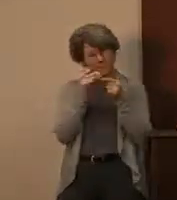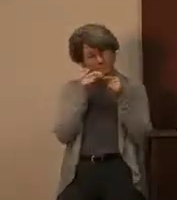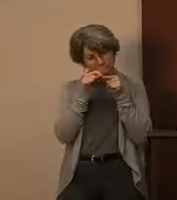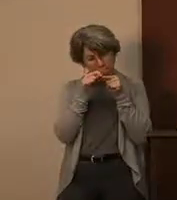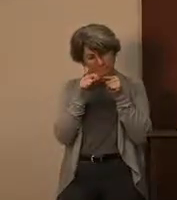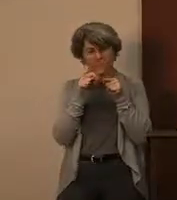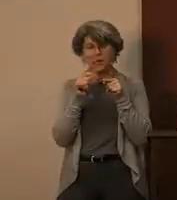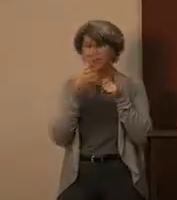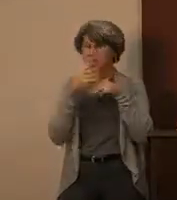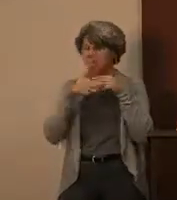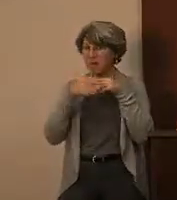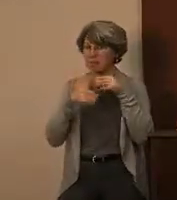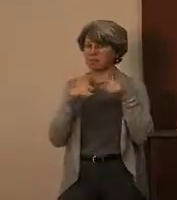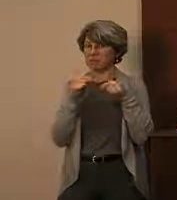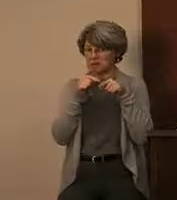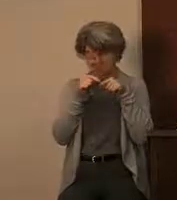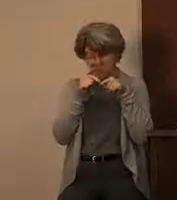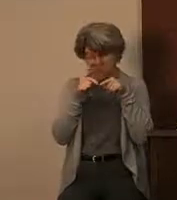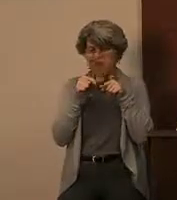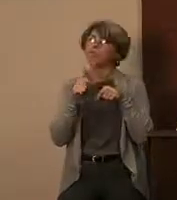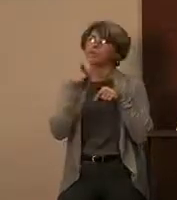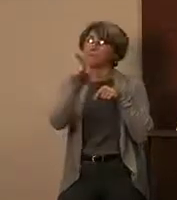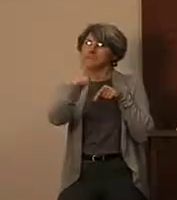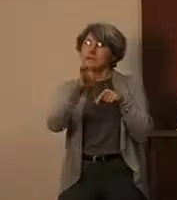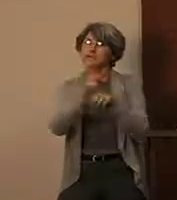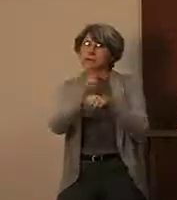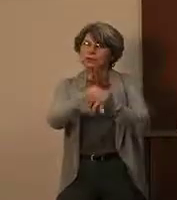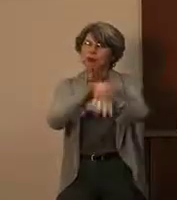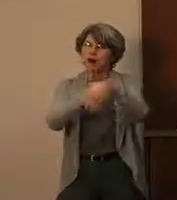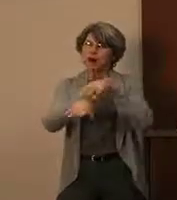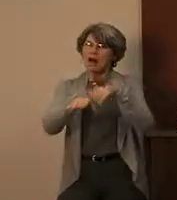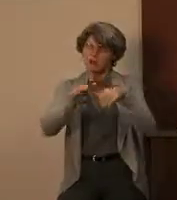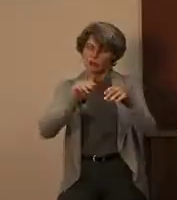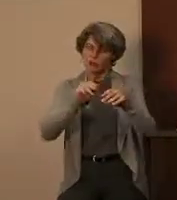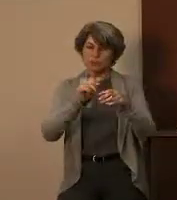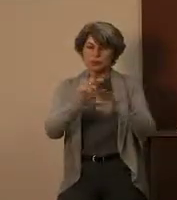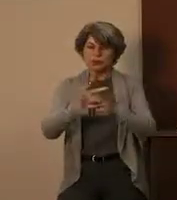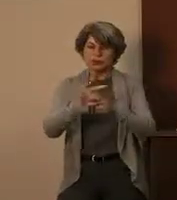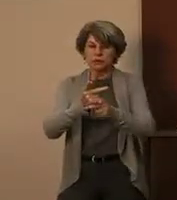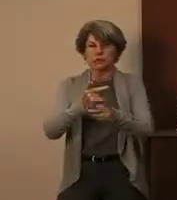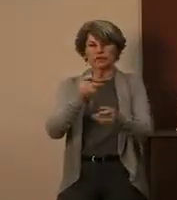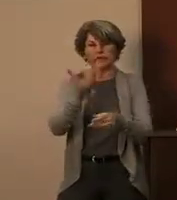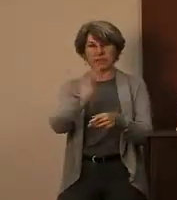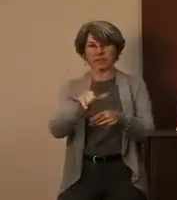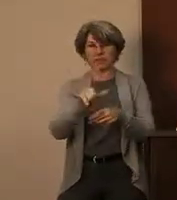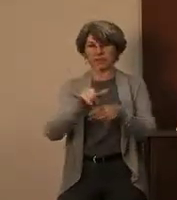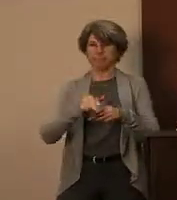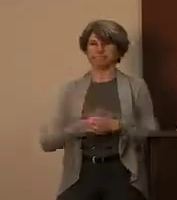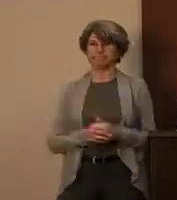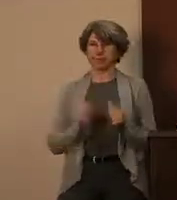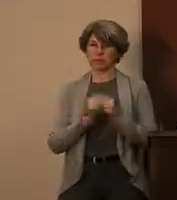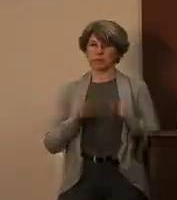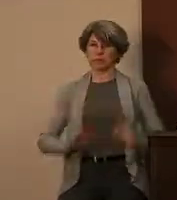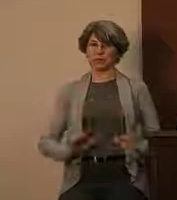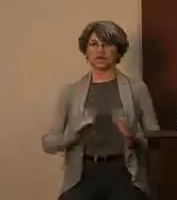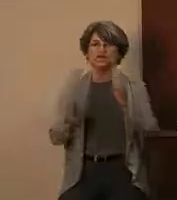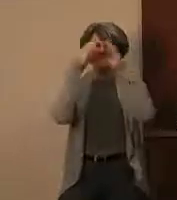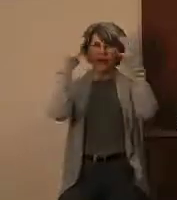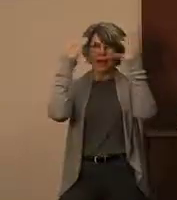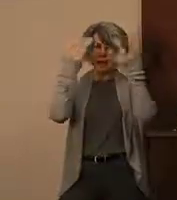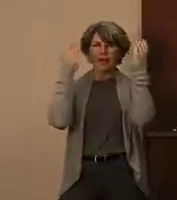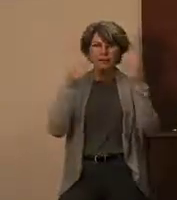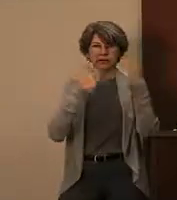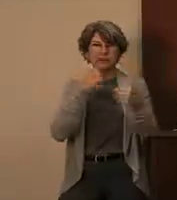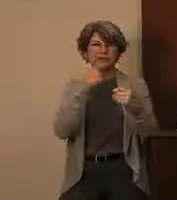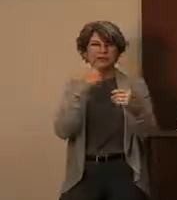been blood involved, you must wear gloves to handle that situation with that consumer. Eye goggles I already